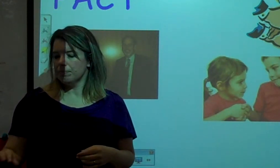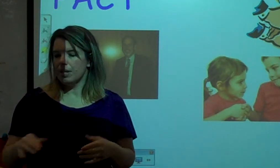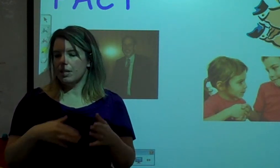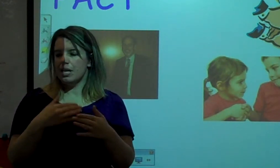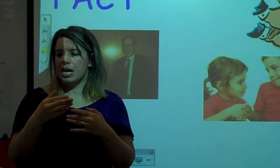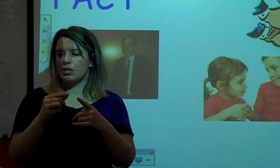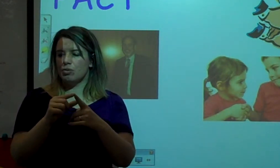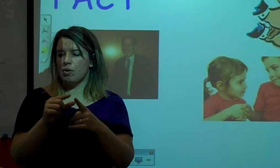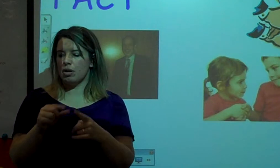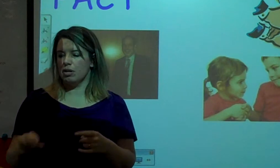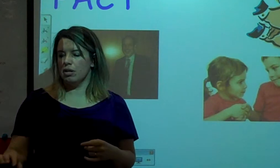The next word,